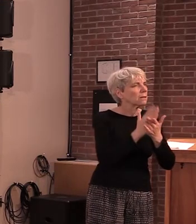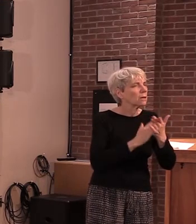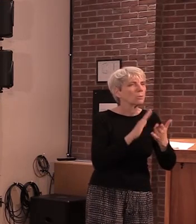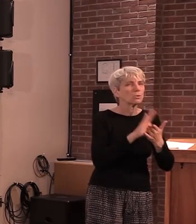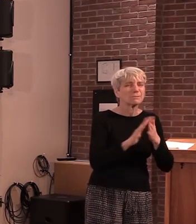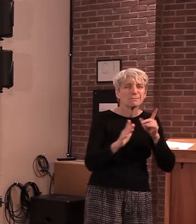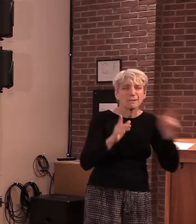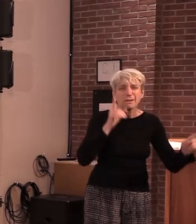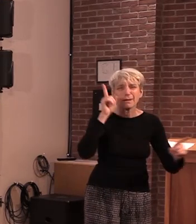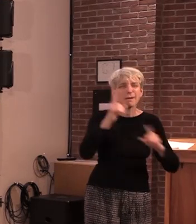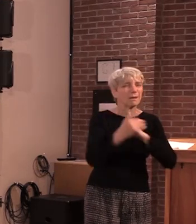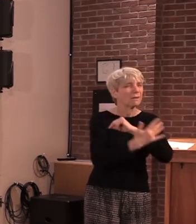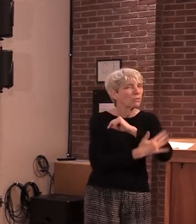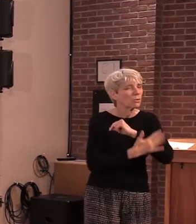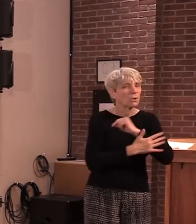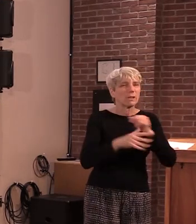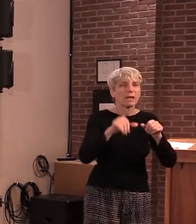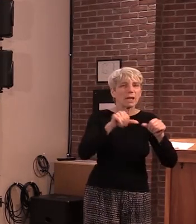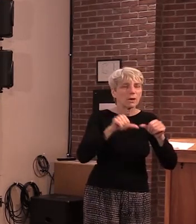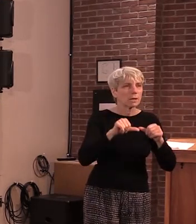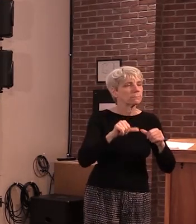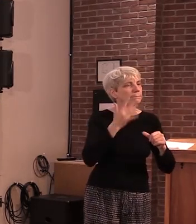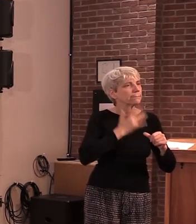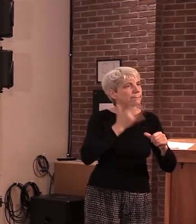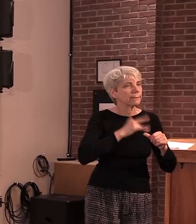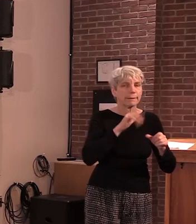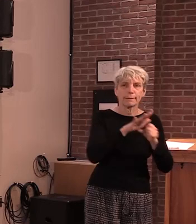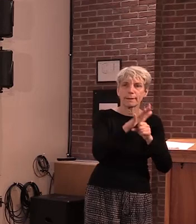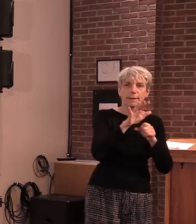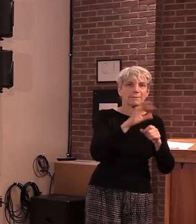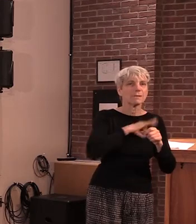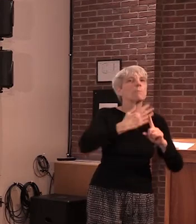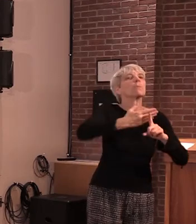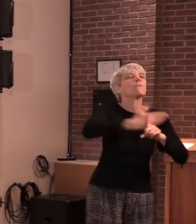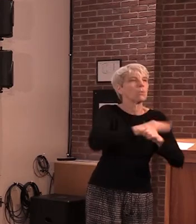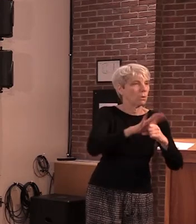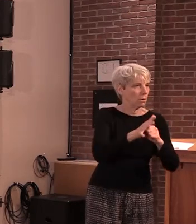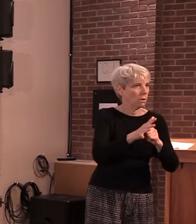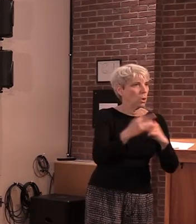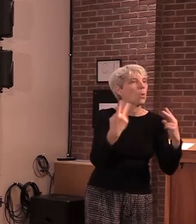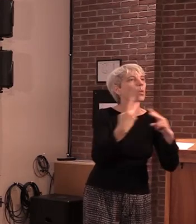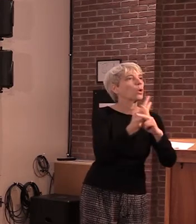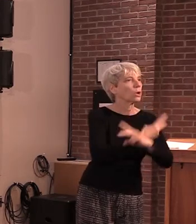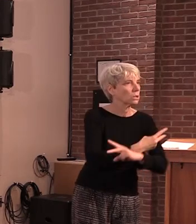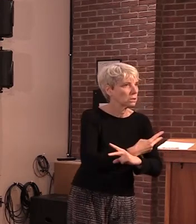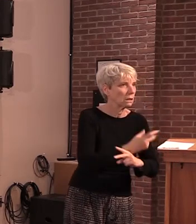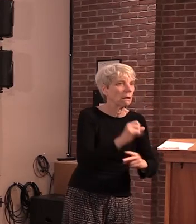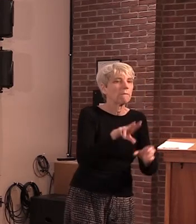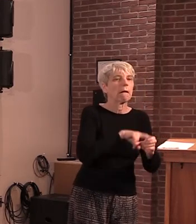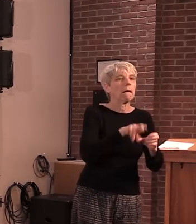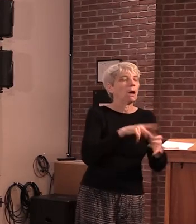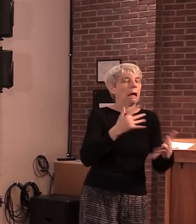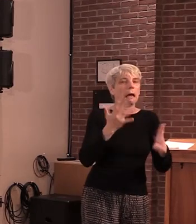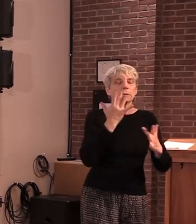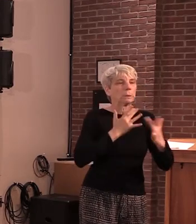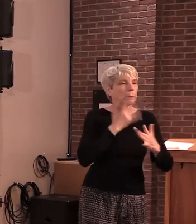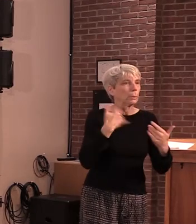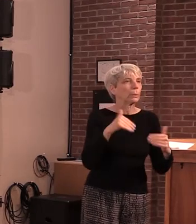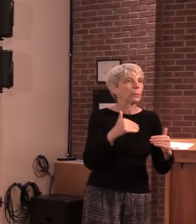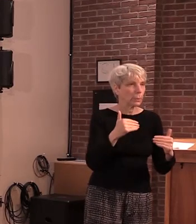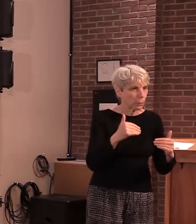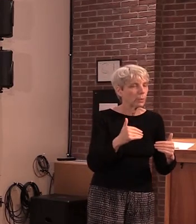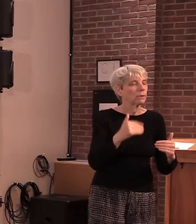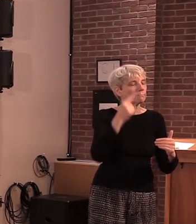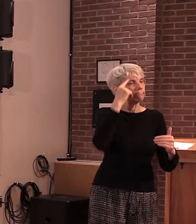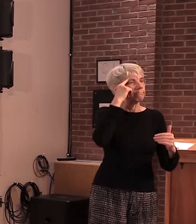their operational viability or continuing ability to maintain operations is really highly dependent on some of those logistics. So I think it's important